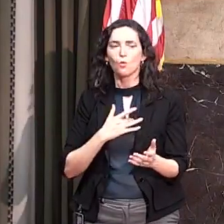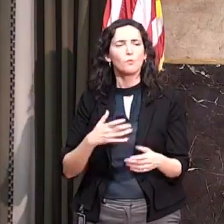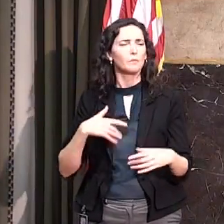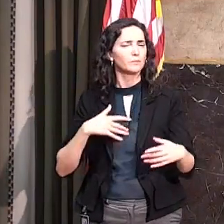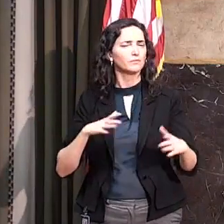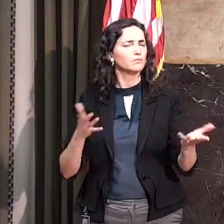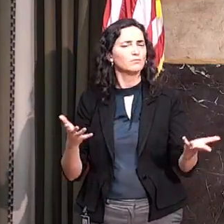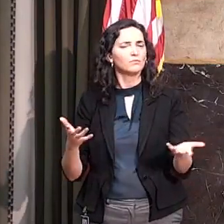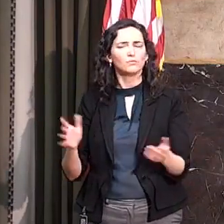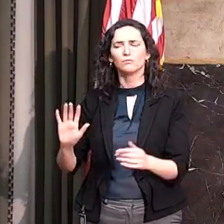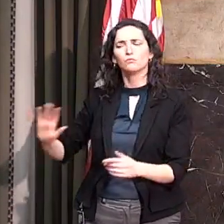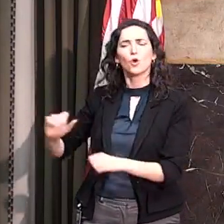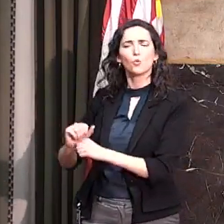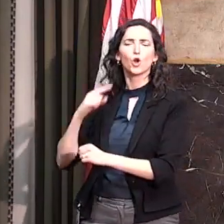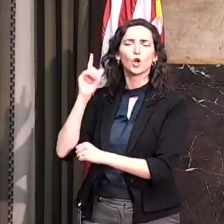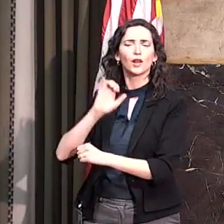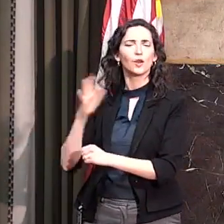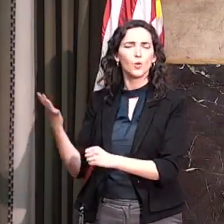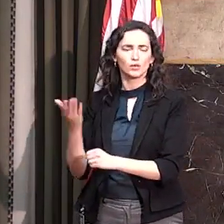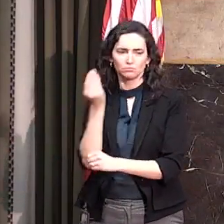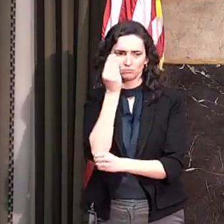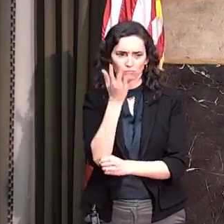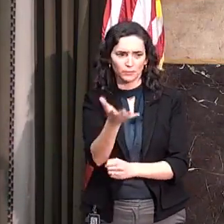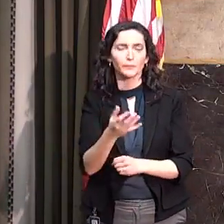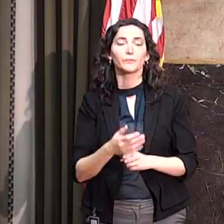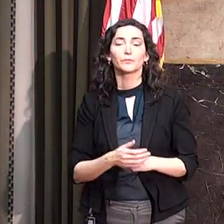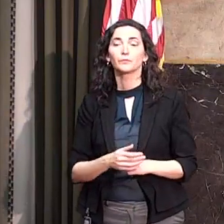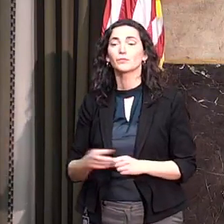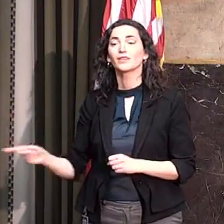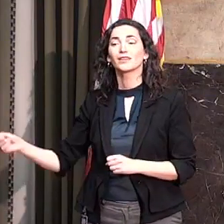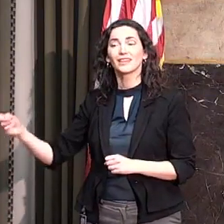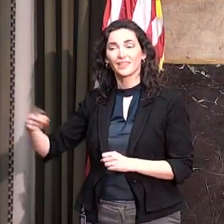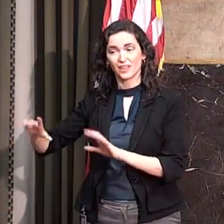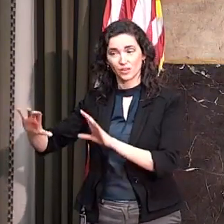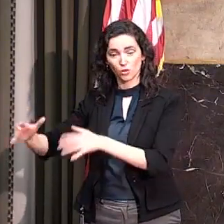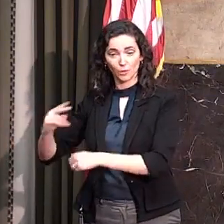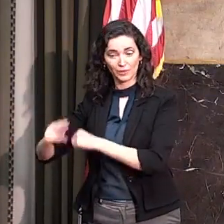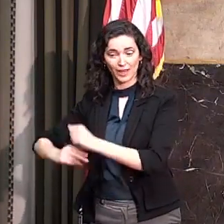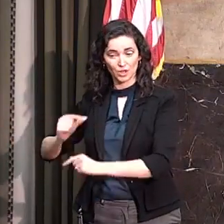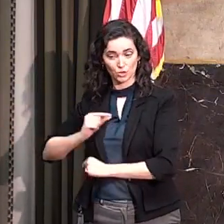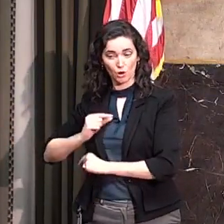the work that the National Guard has done, they vaccinated